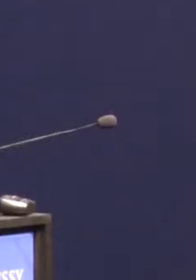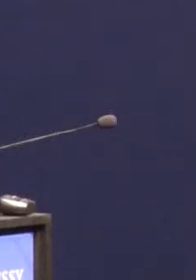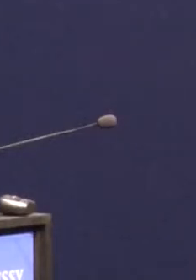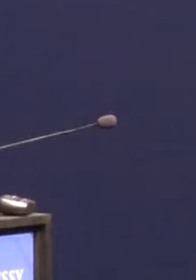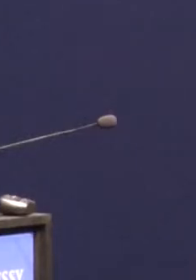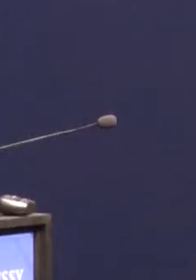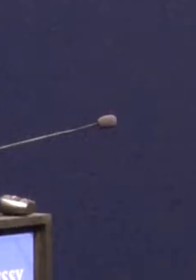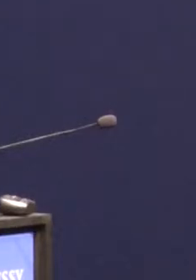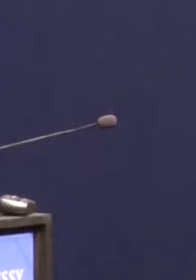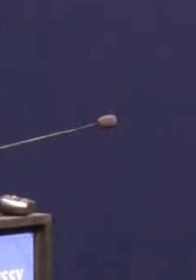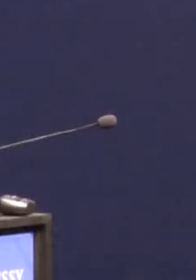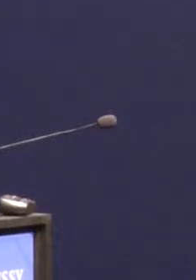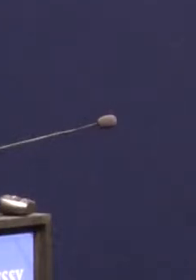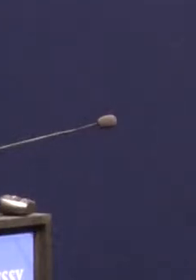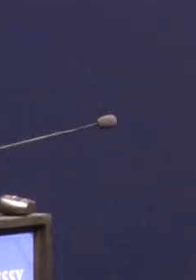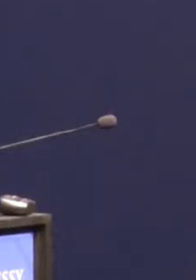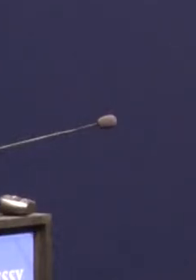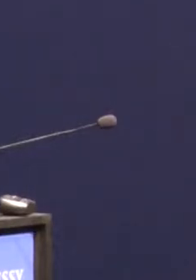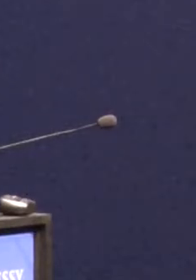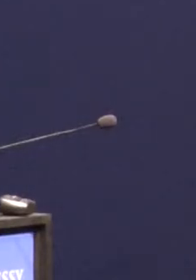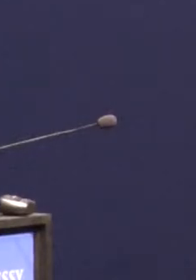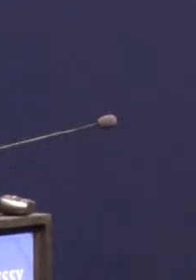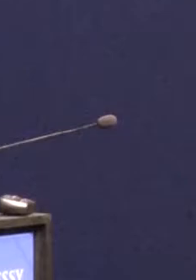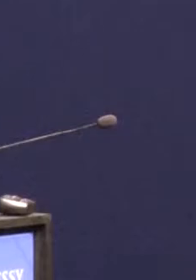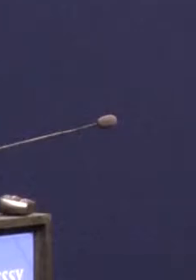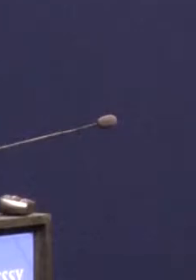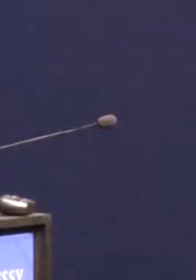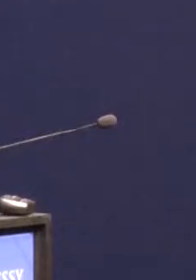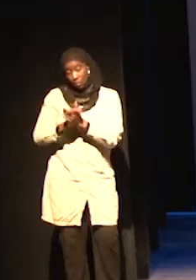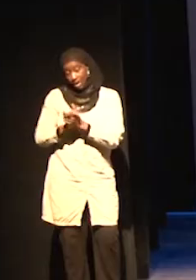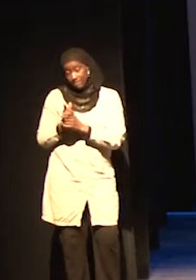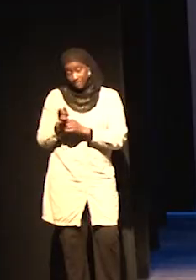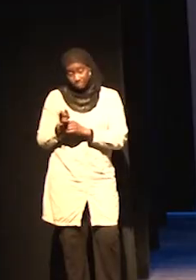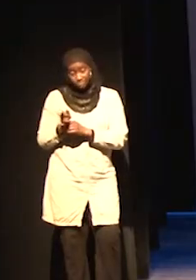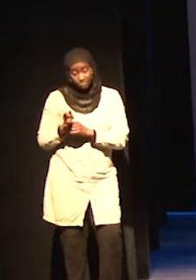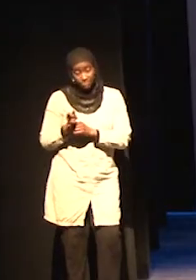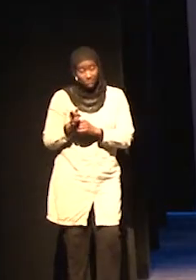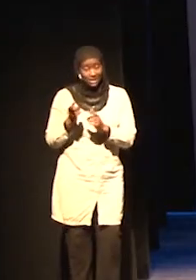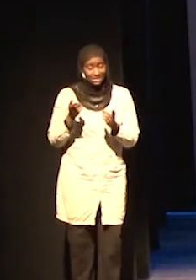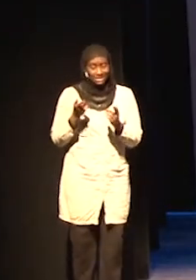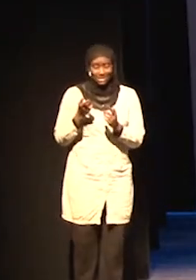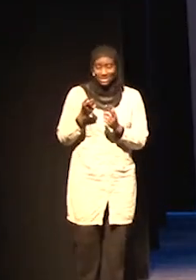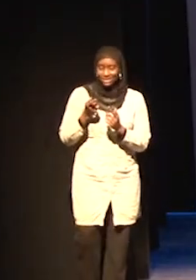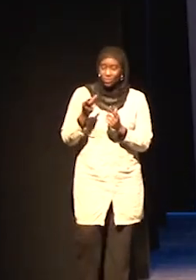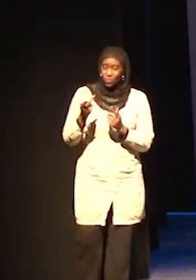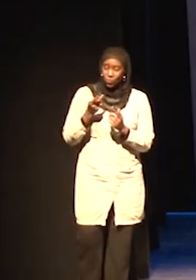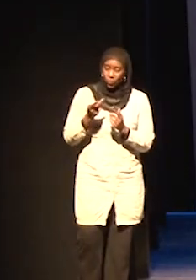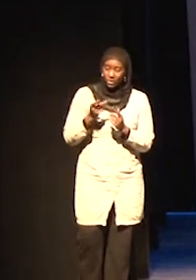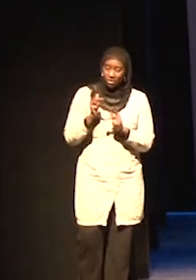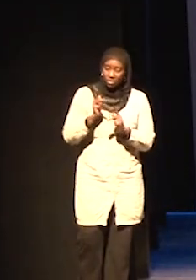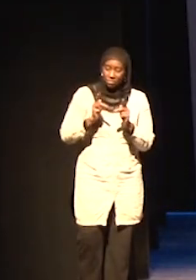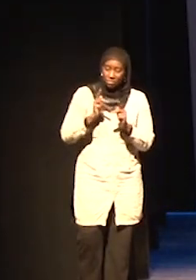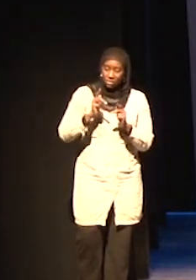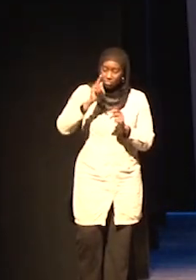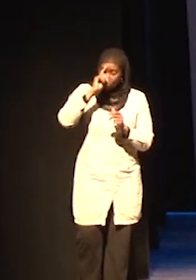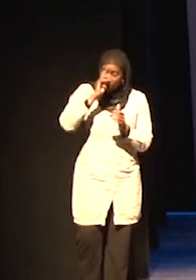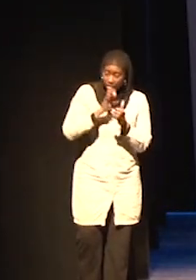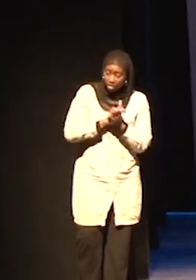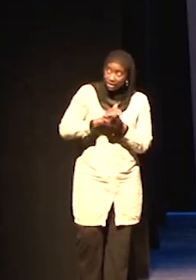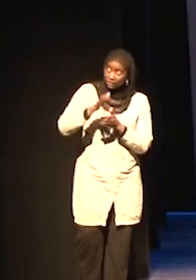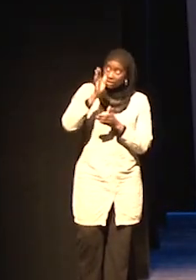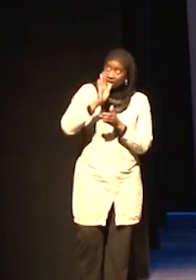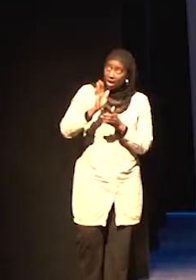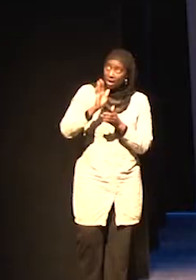maybe we are people of faith. Maybe this is an indication that our time has come to stand up.